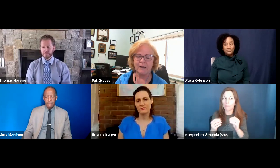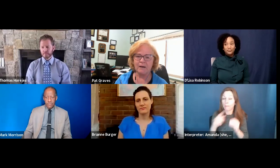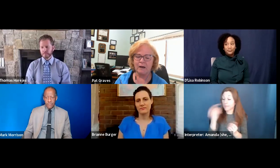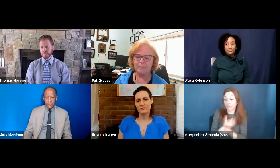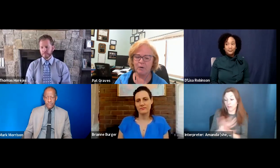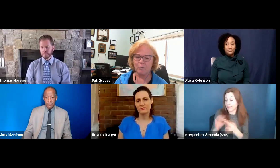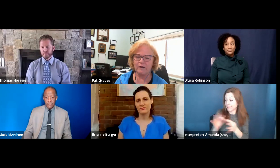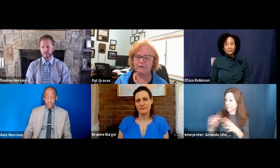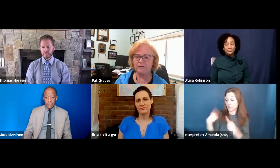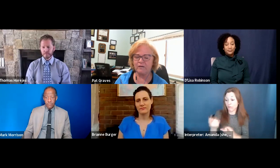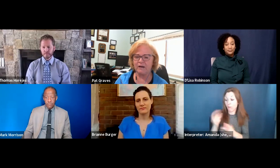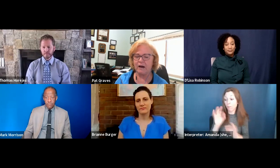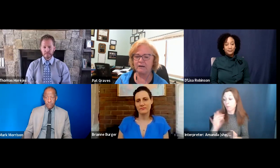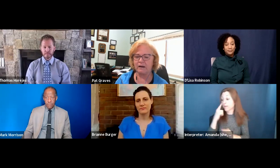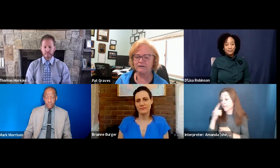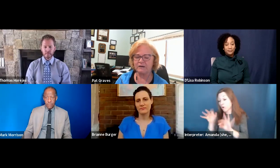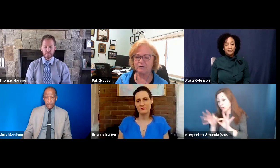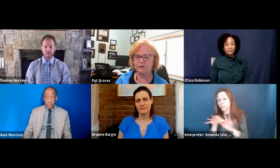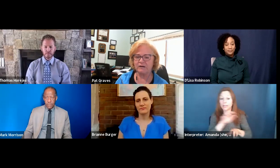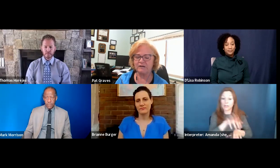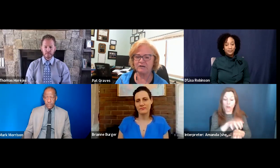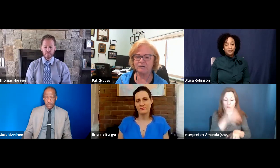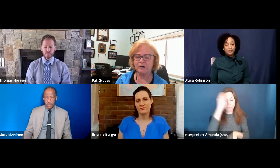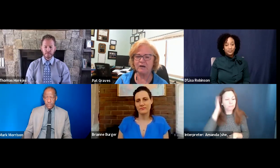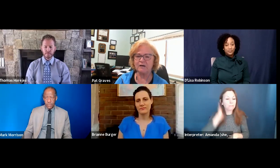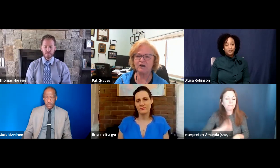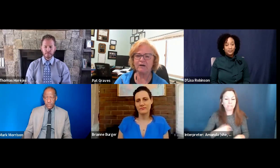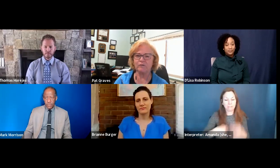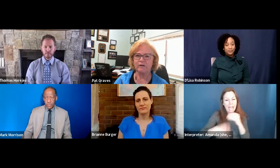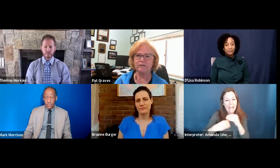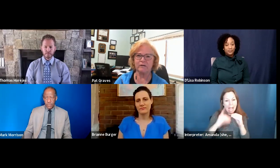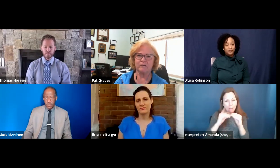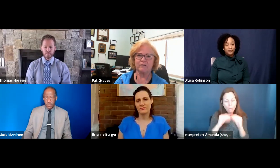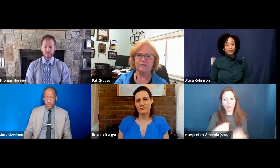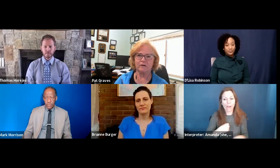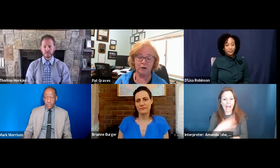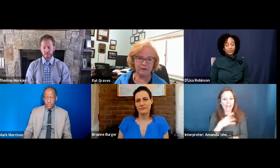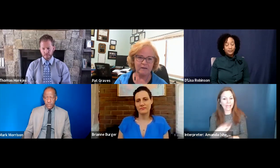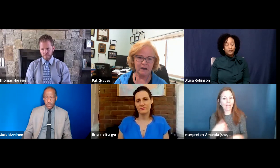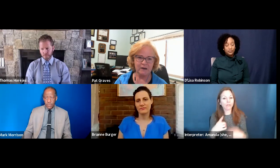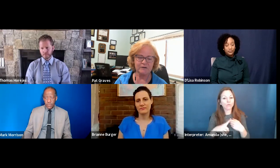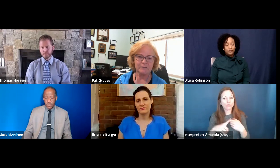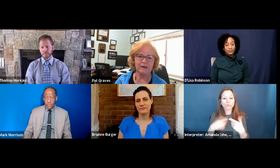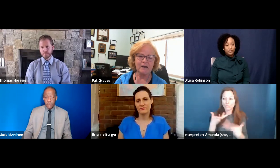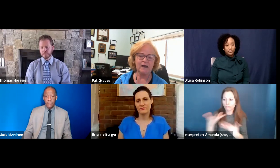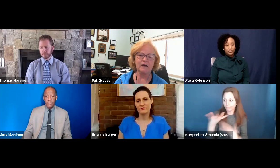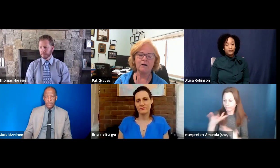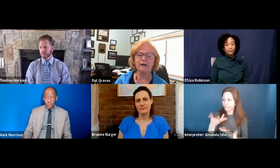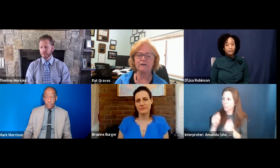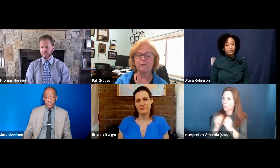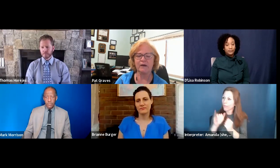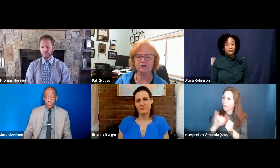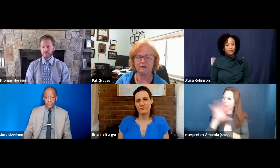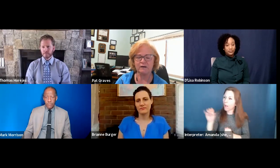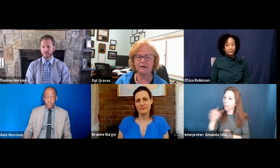interpreting. But one thing I like to do is to chat with the company that hires me, and I'll